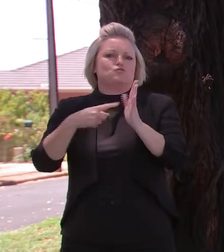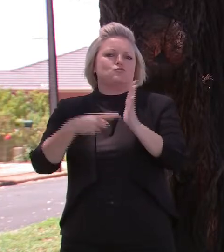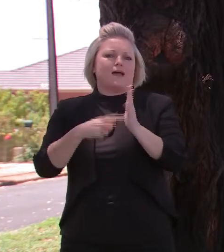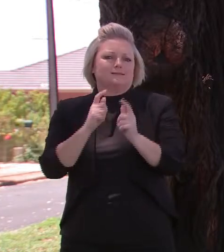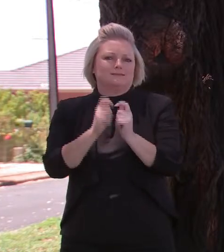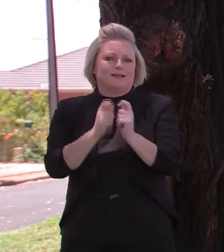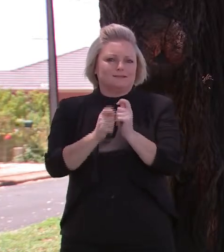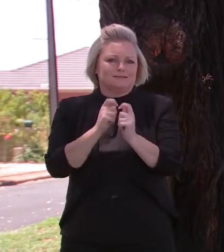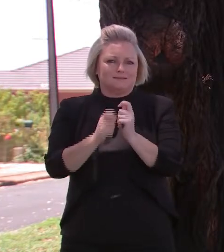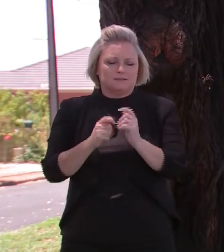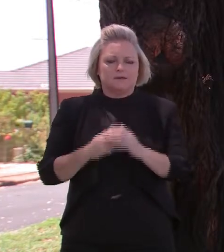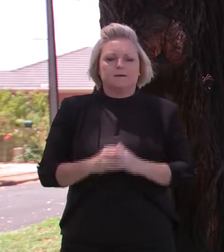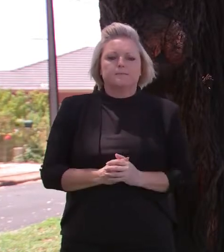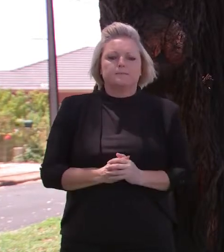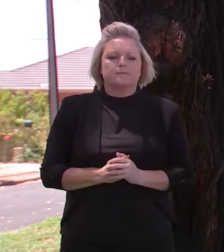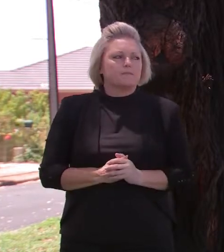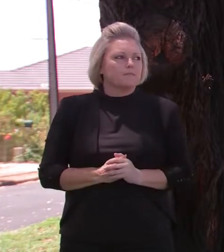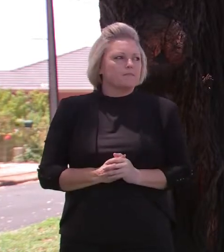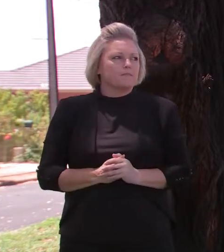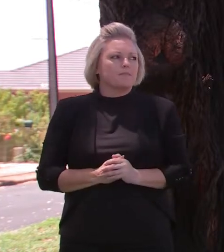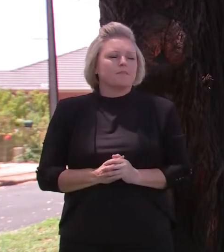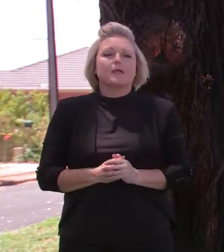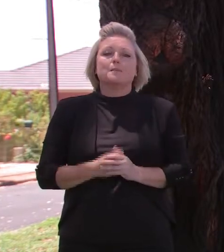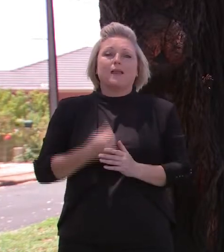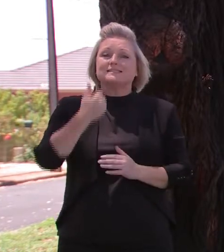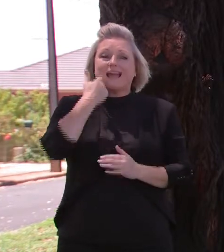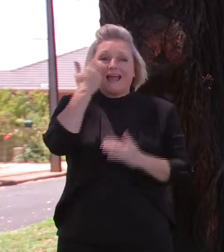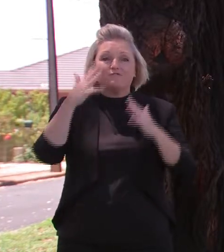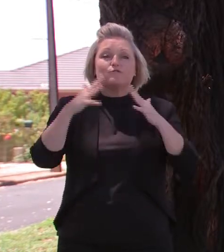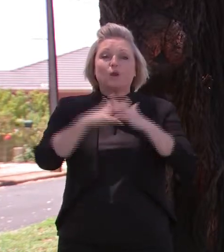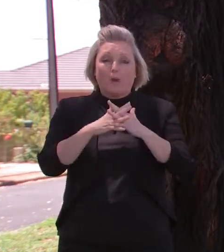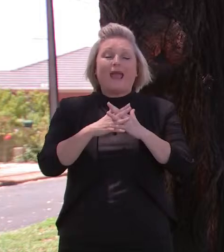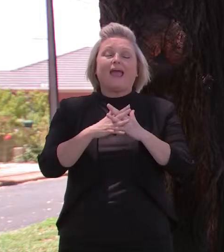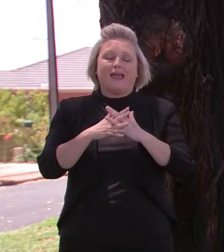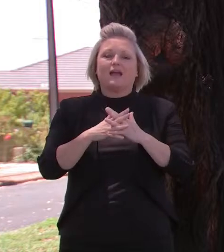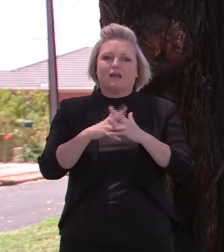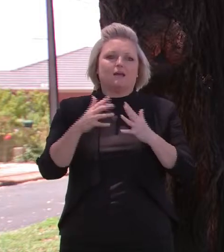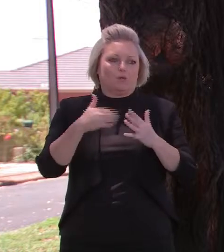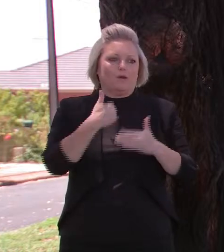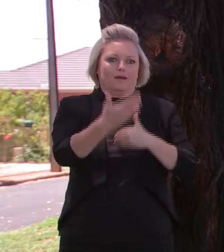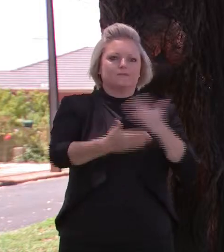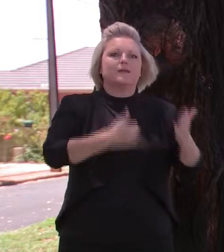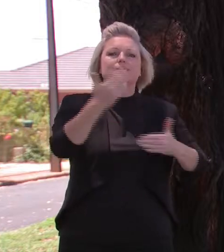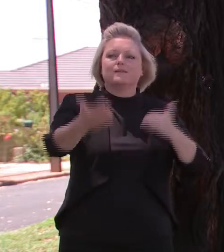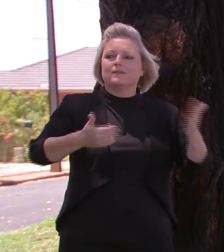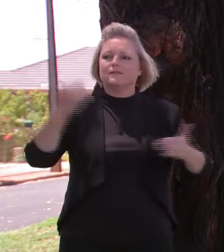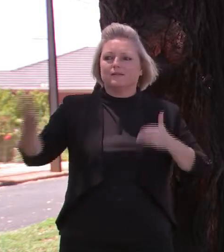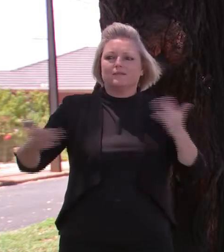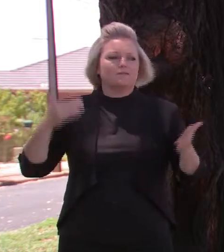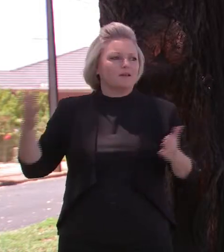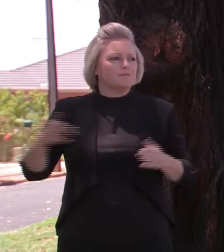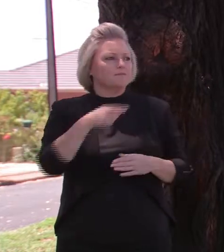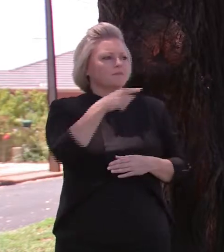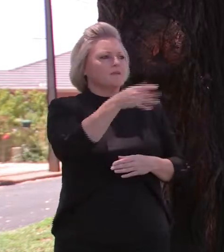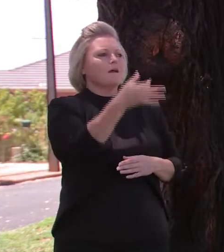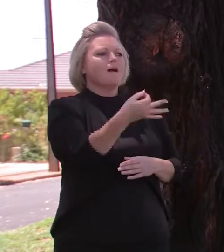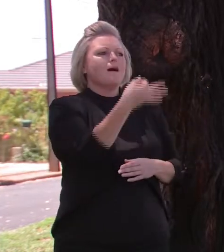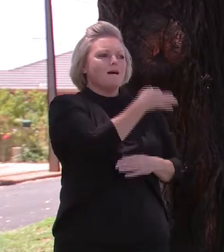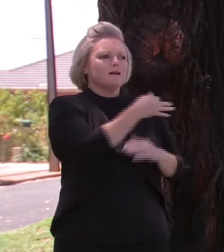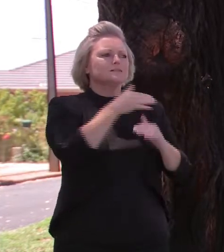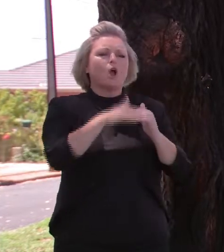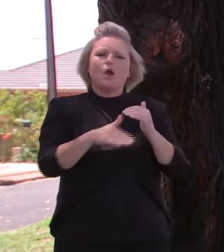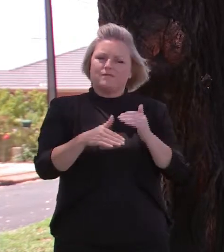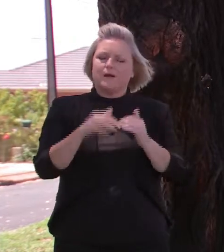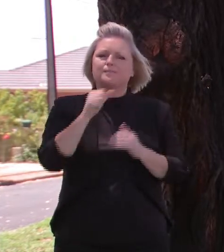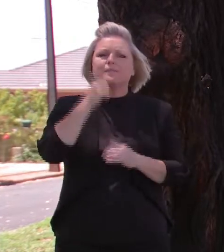in place, but of course we're using a lot per week as well. You spoke about the number of Indigenous people who now have COVID in